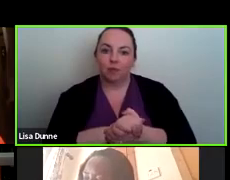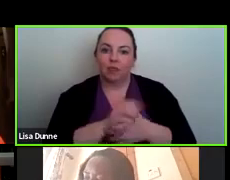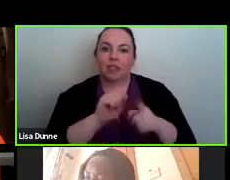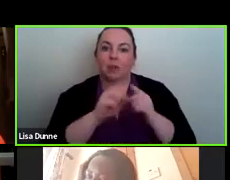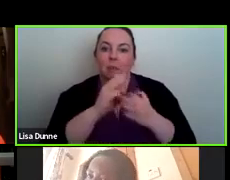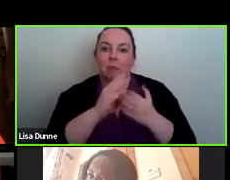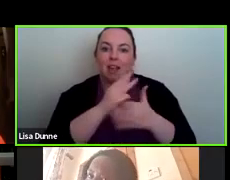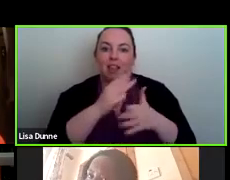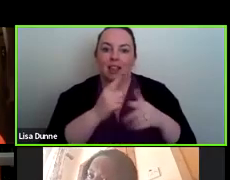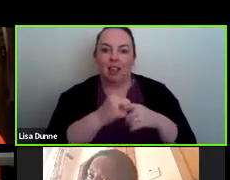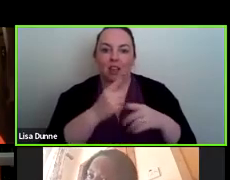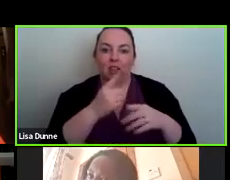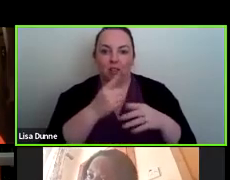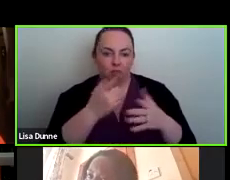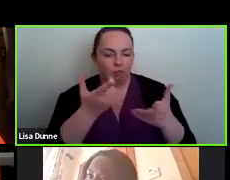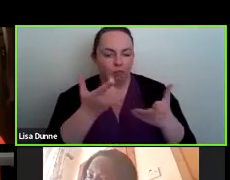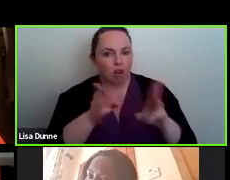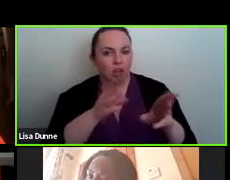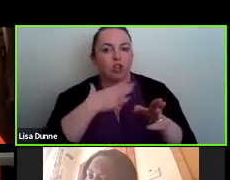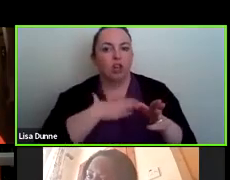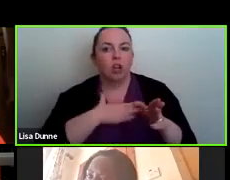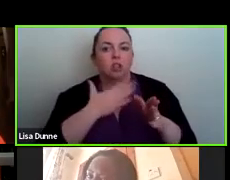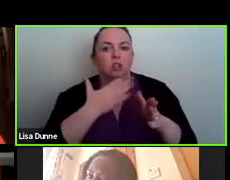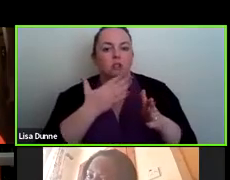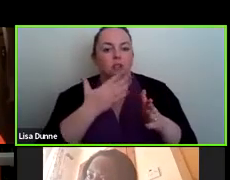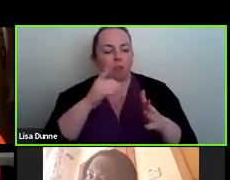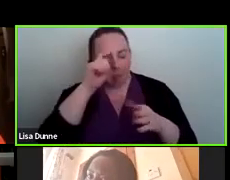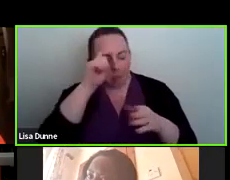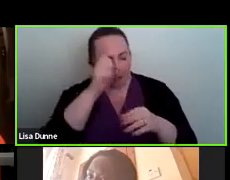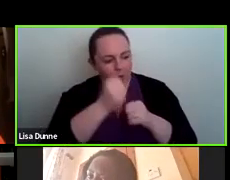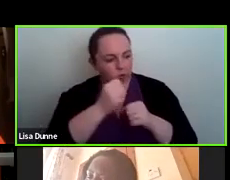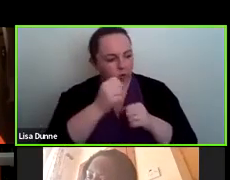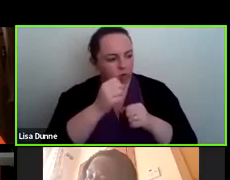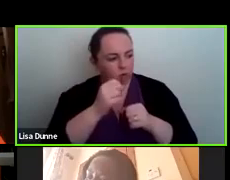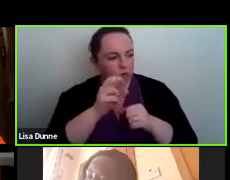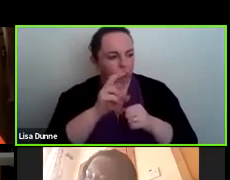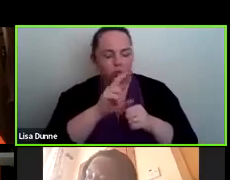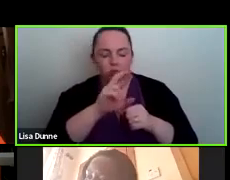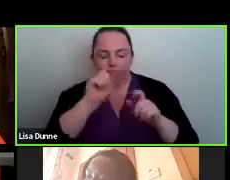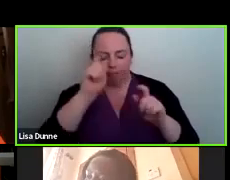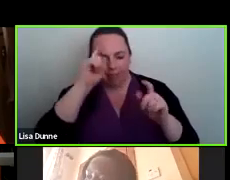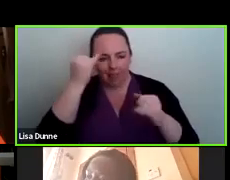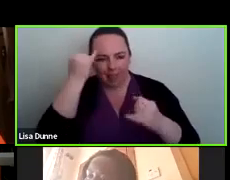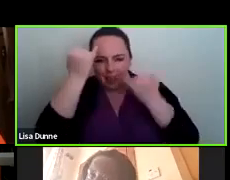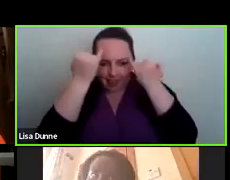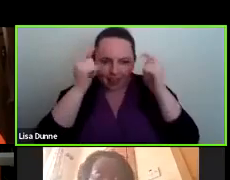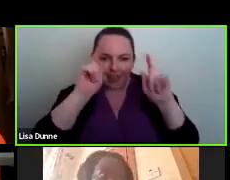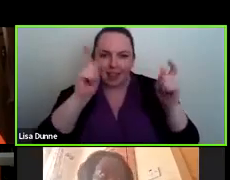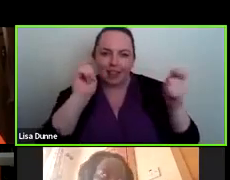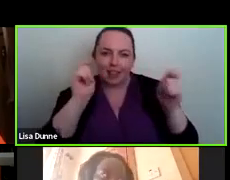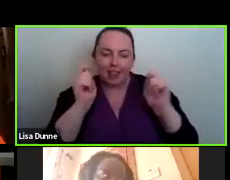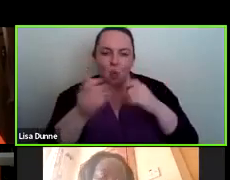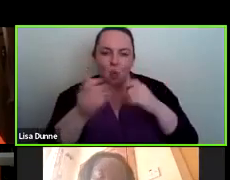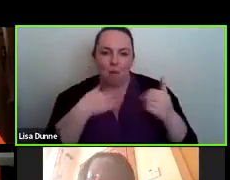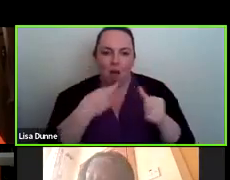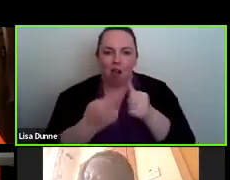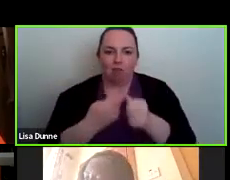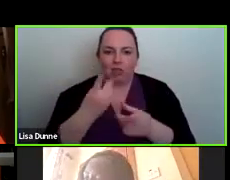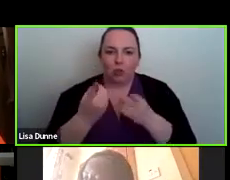practically, they're out there practically. It's just a question of reimagining what we do and bringing all those pieces back into the